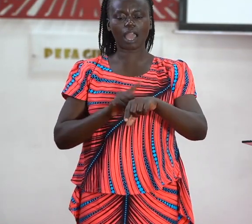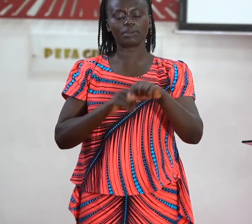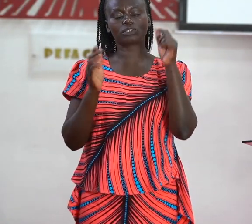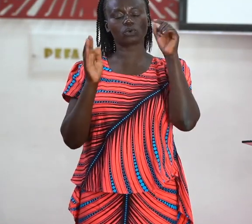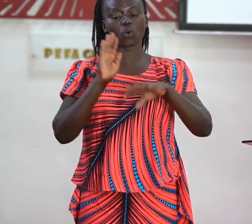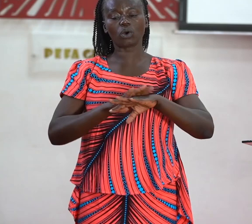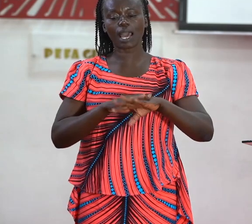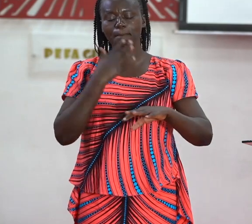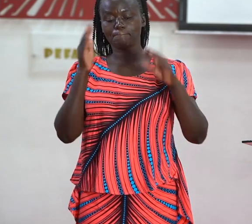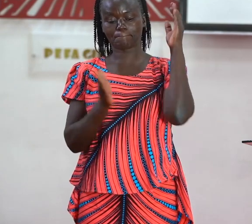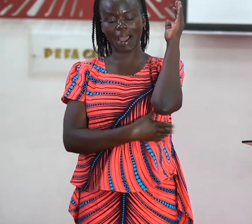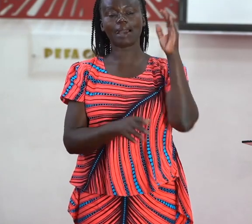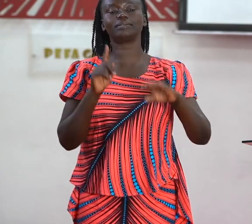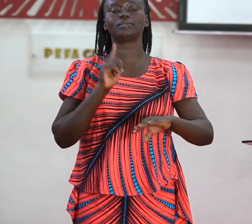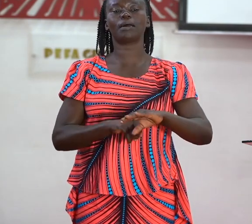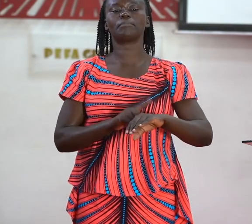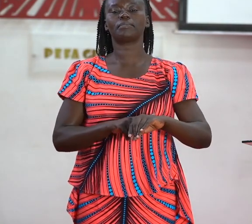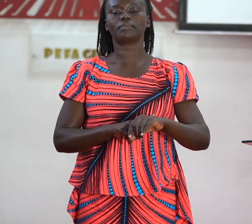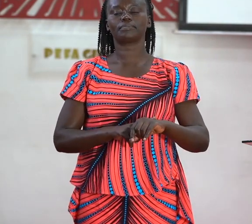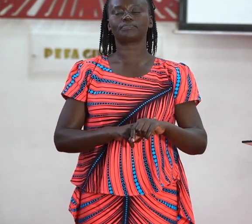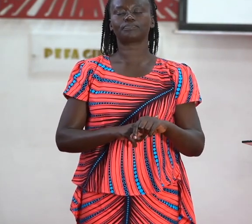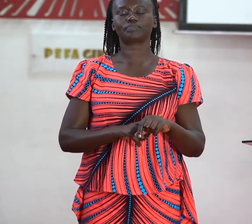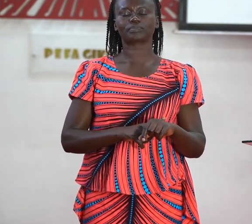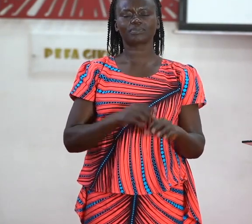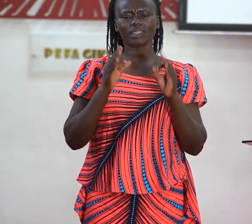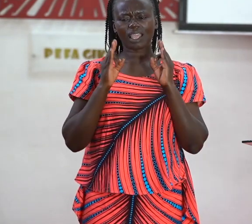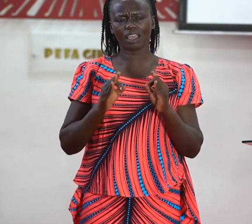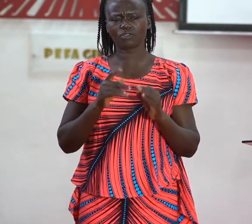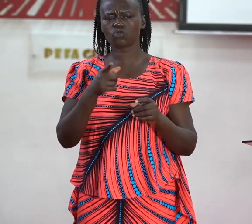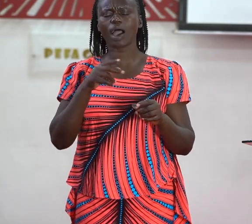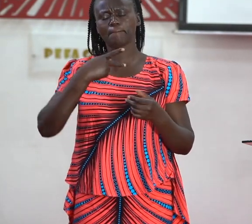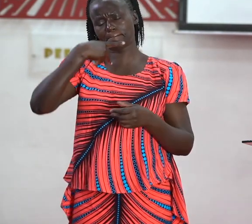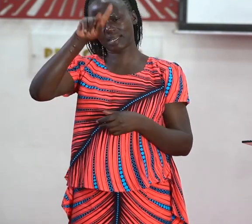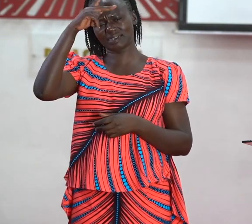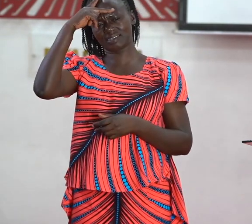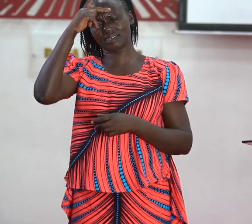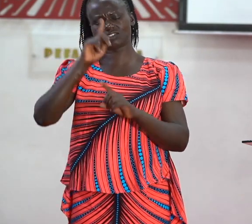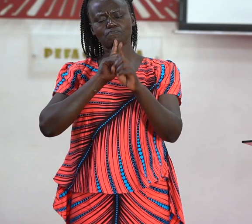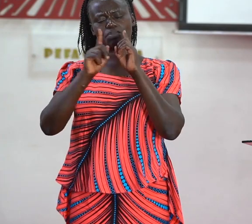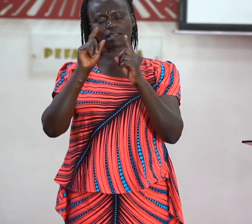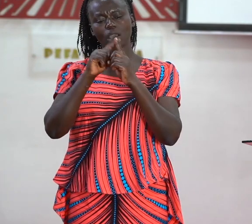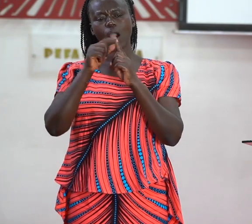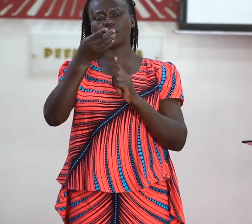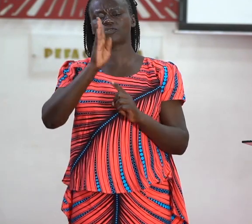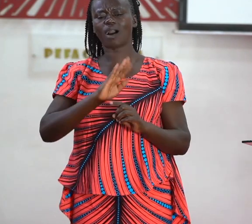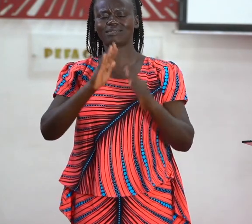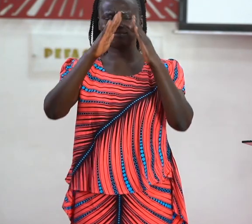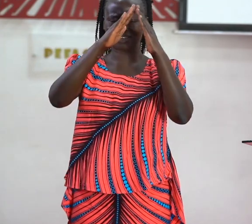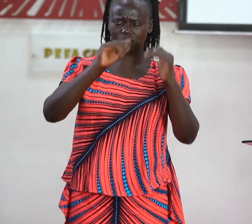exhort with all long suffering and doctrine. If you are a parent, speak the word of God in your